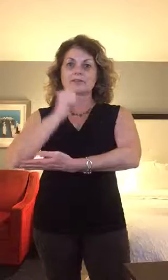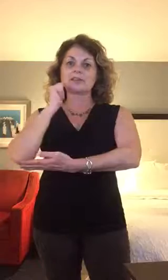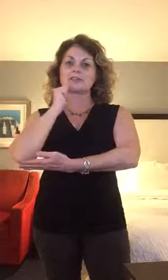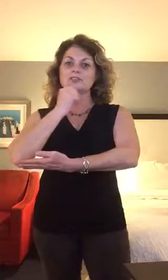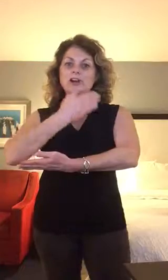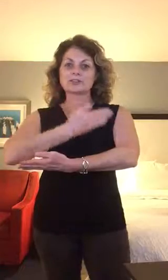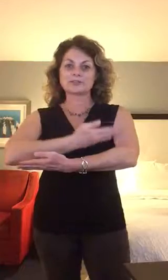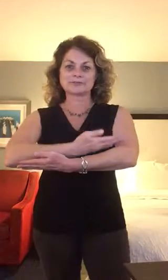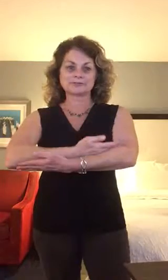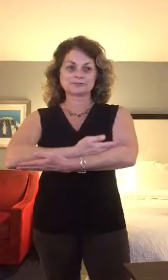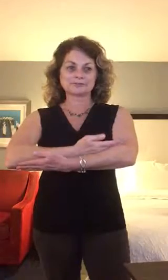daughter.